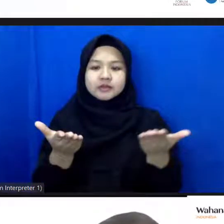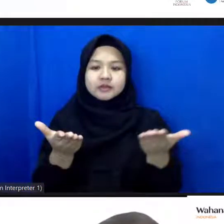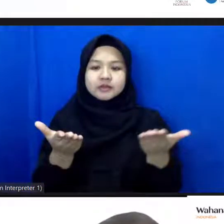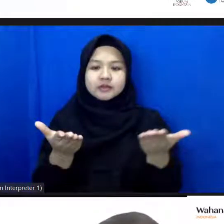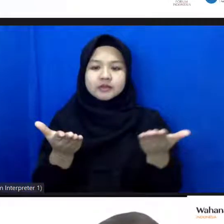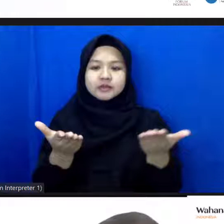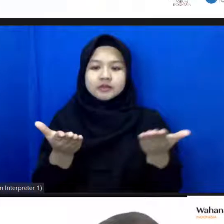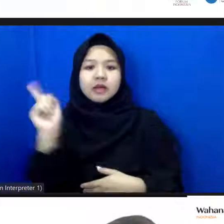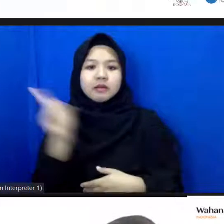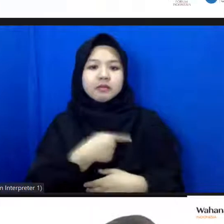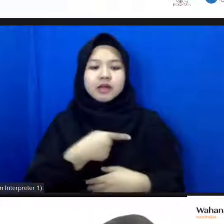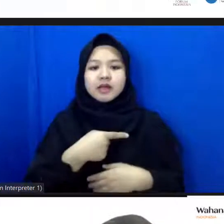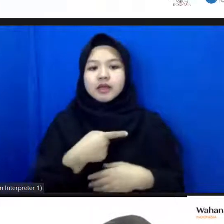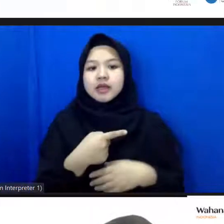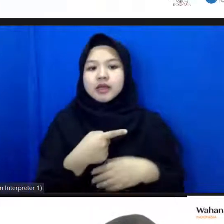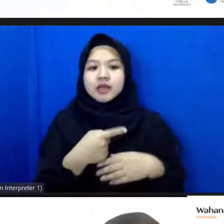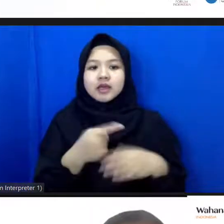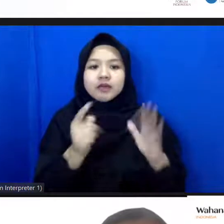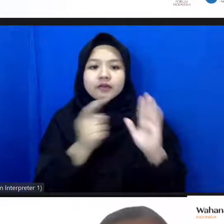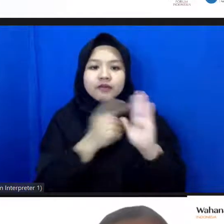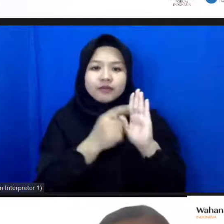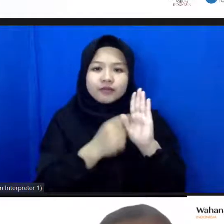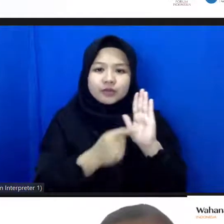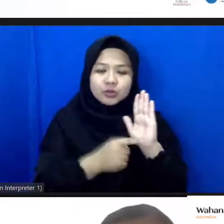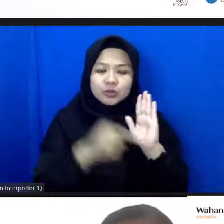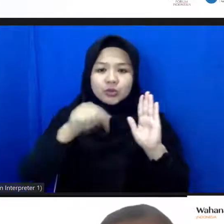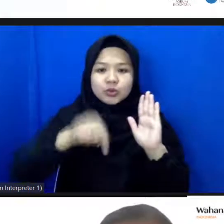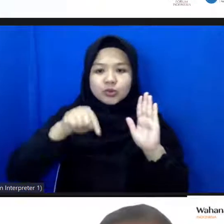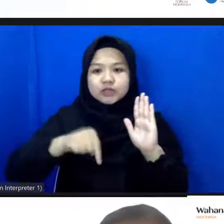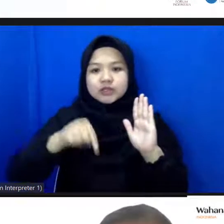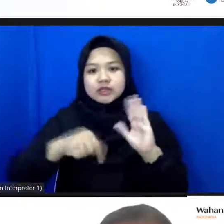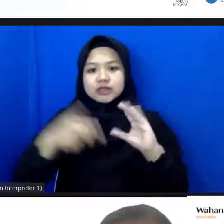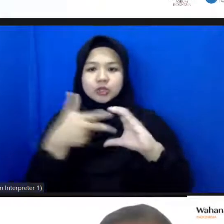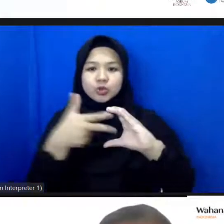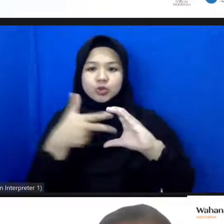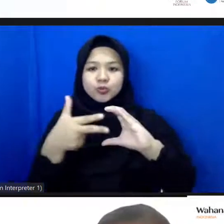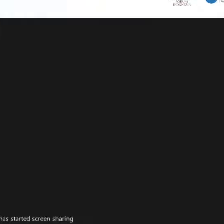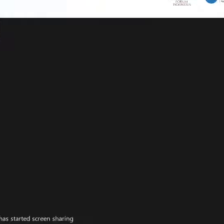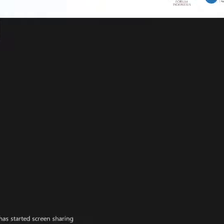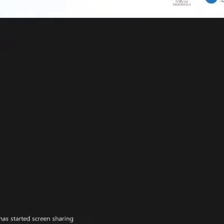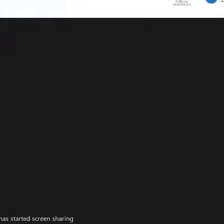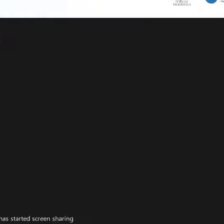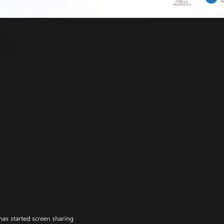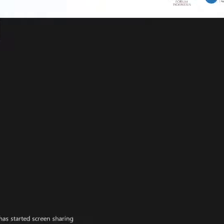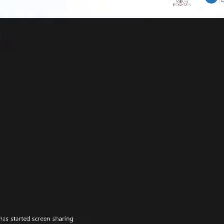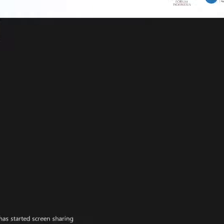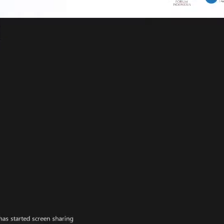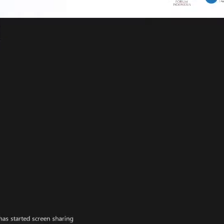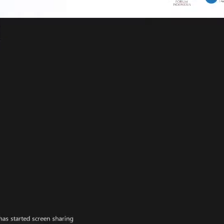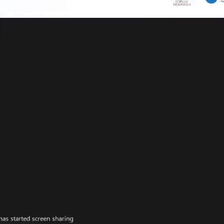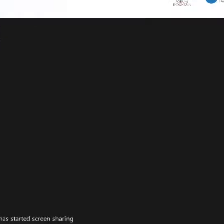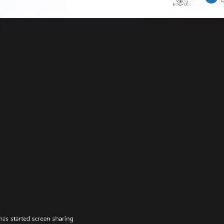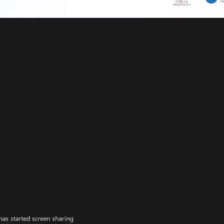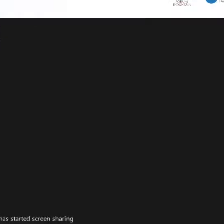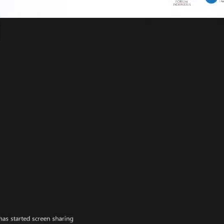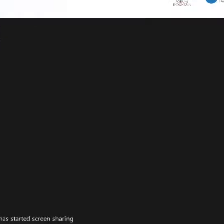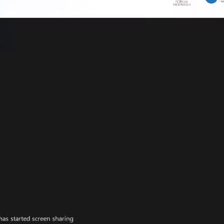about the features in this room. So I'm gonna share screen my